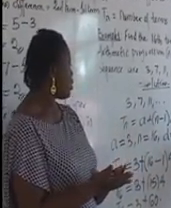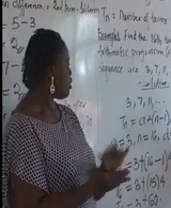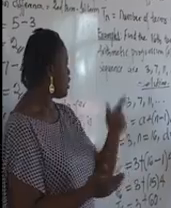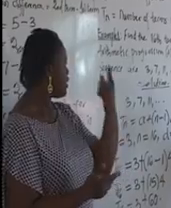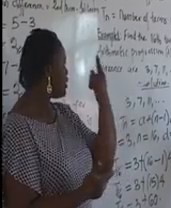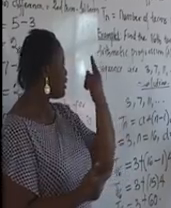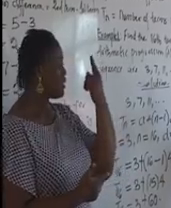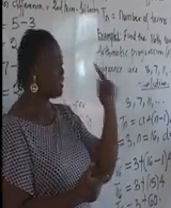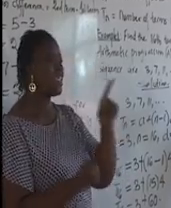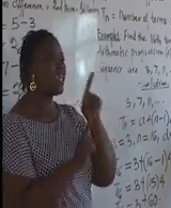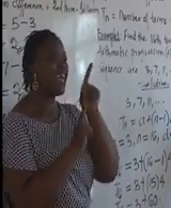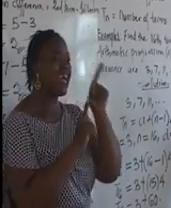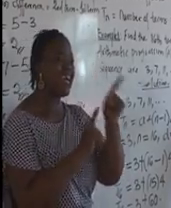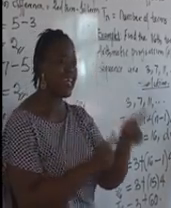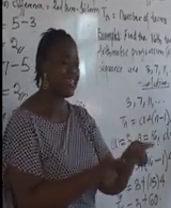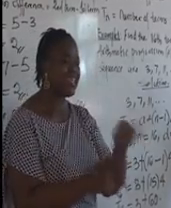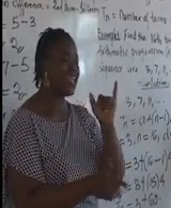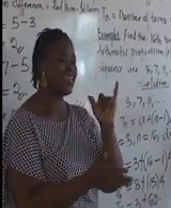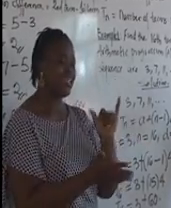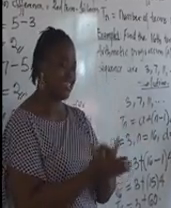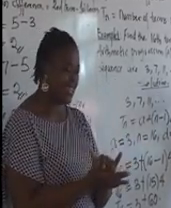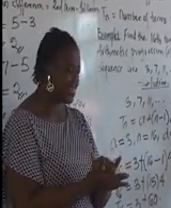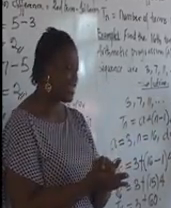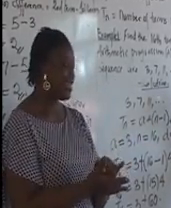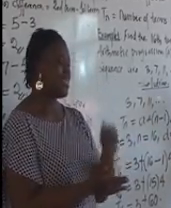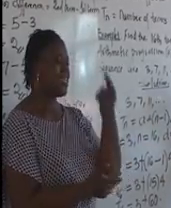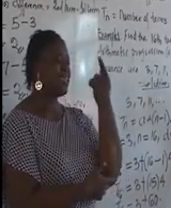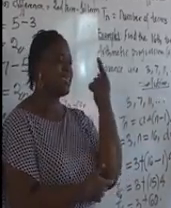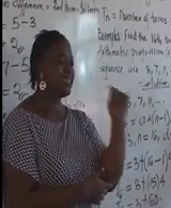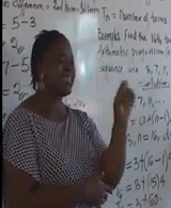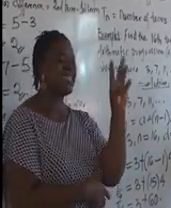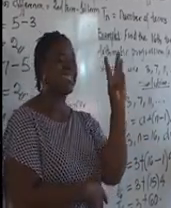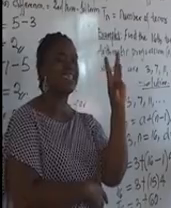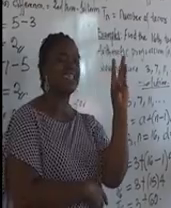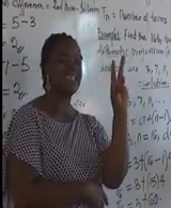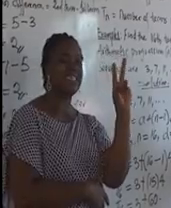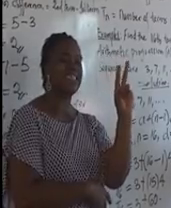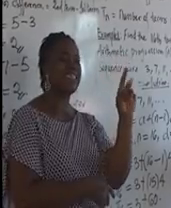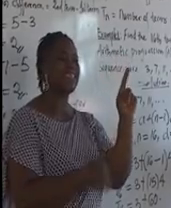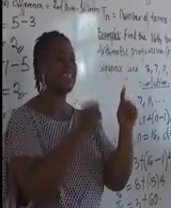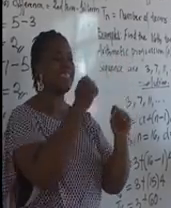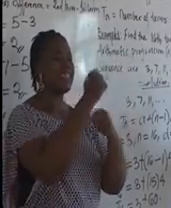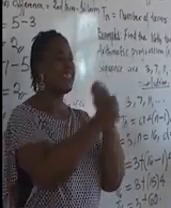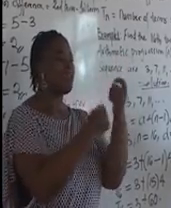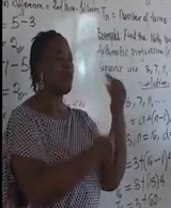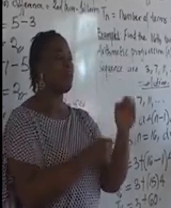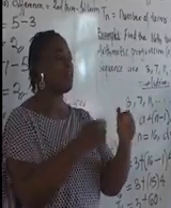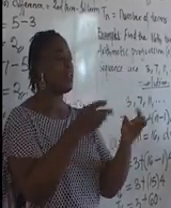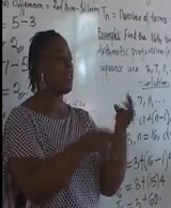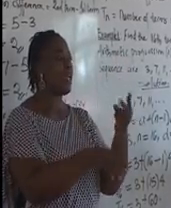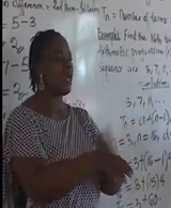the answer is that the 60th term of the arithmetic progression